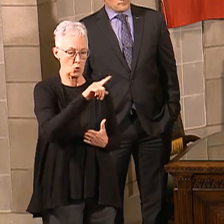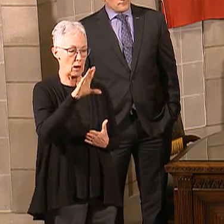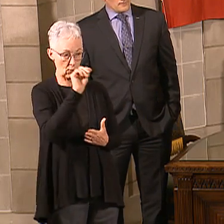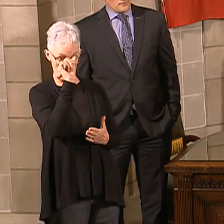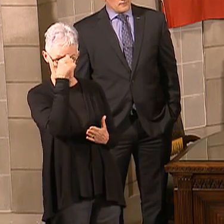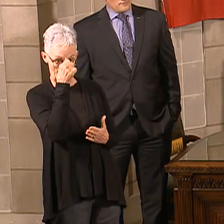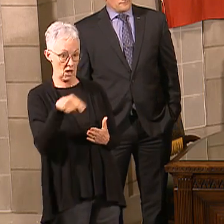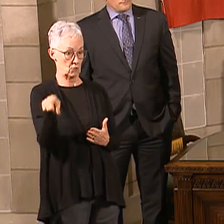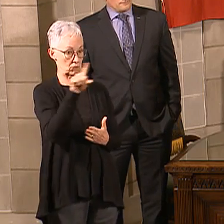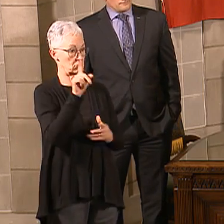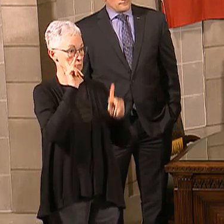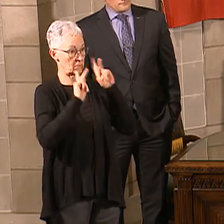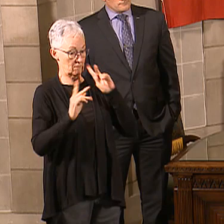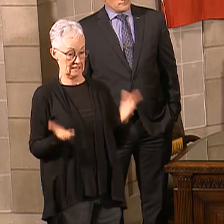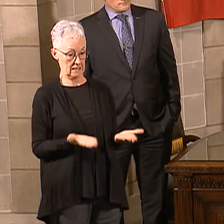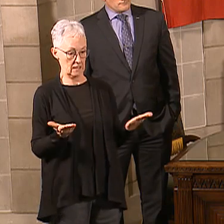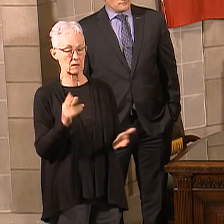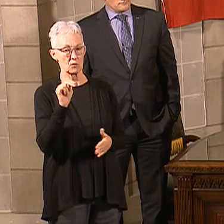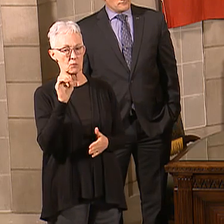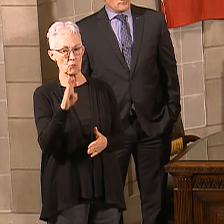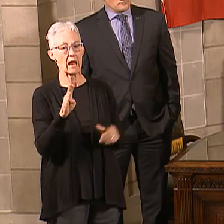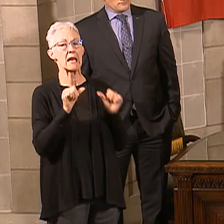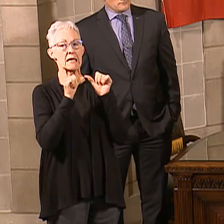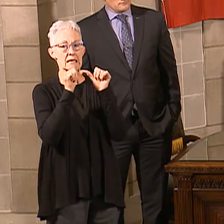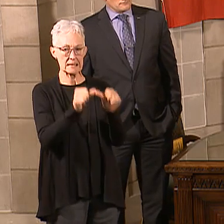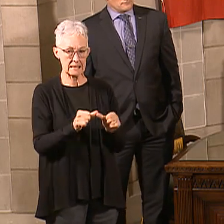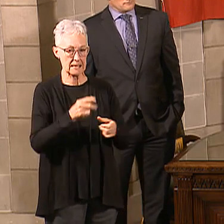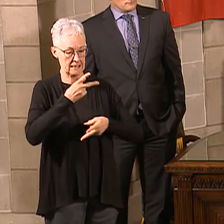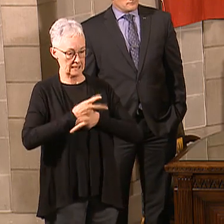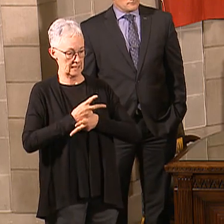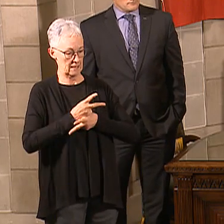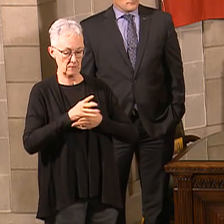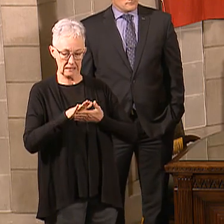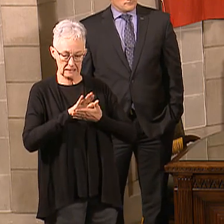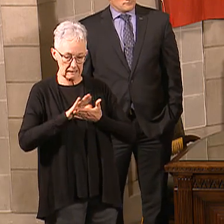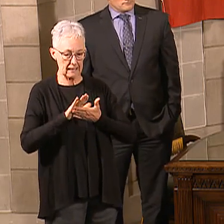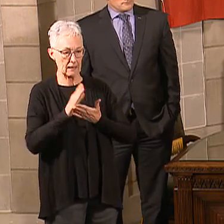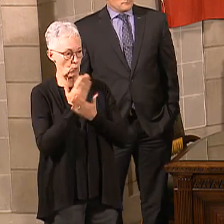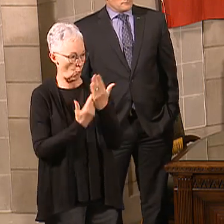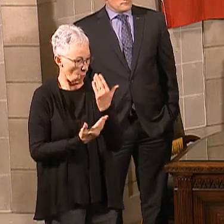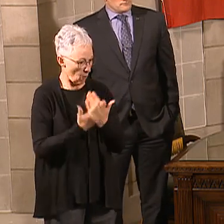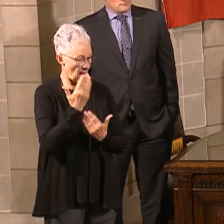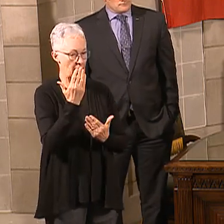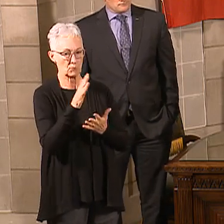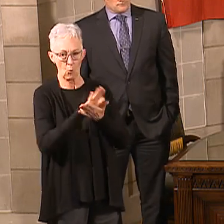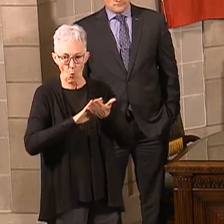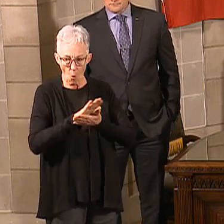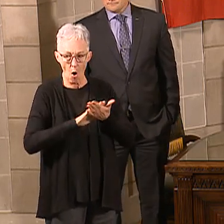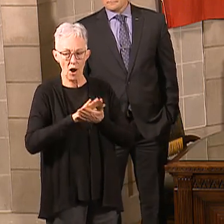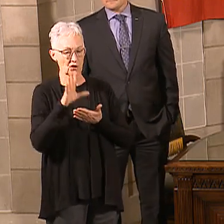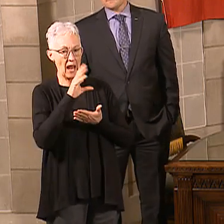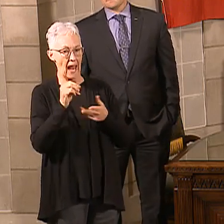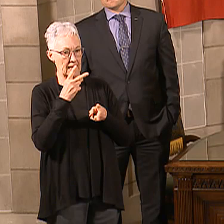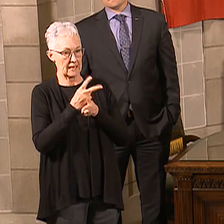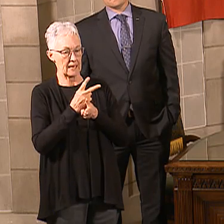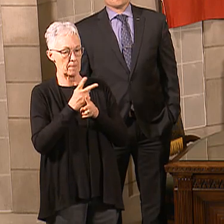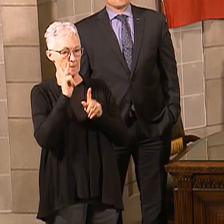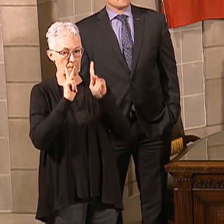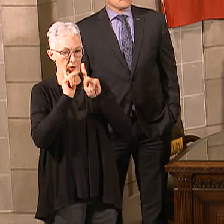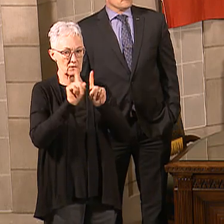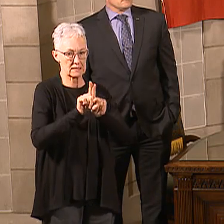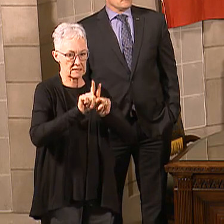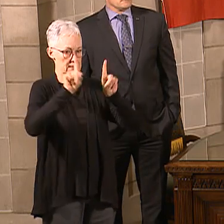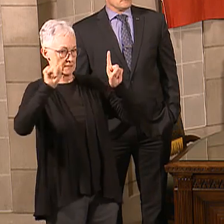doing with regard to practicing good hygiene and social distancing. Now, one of the questions that we were asked had to do